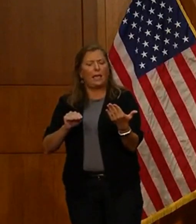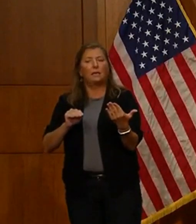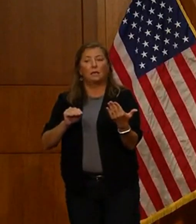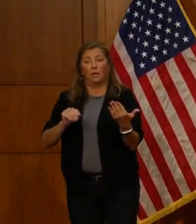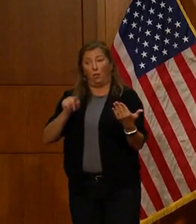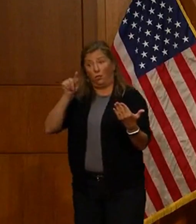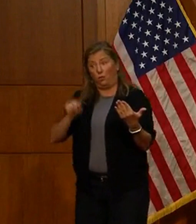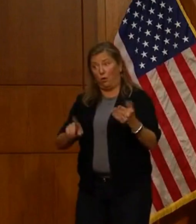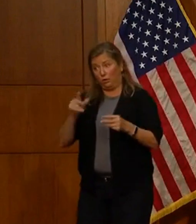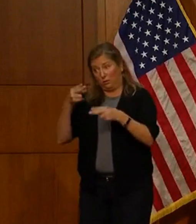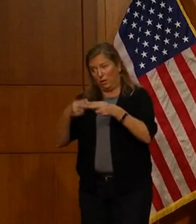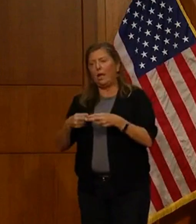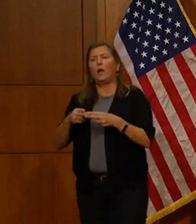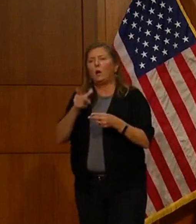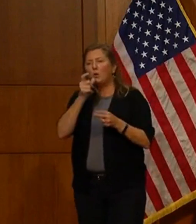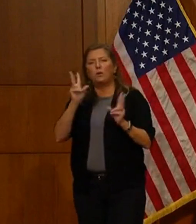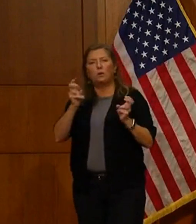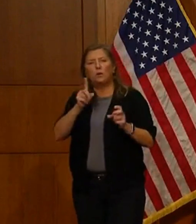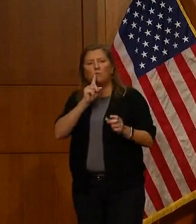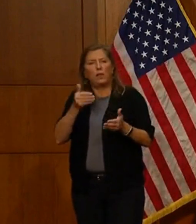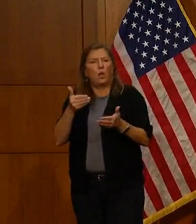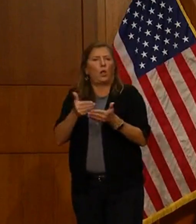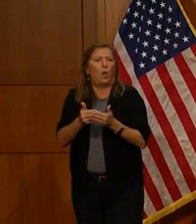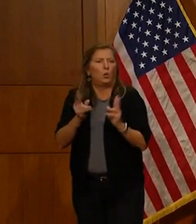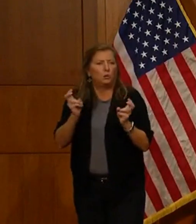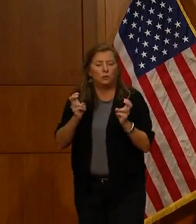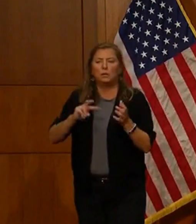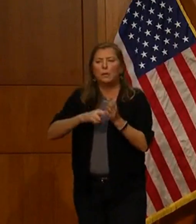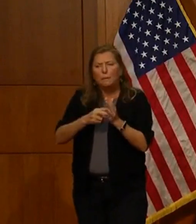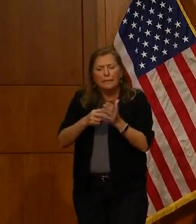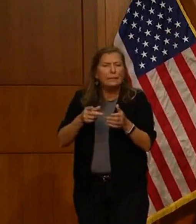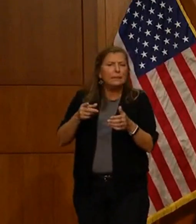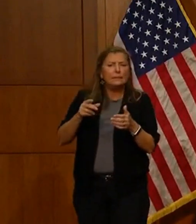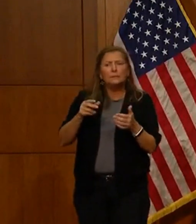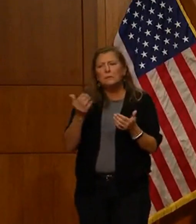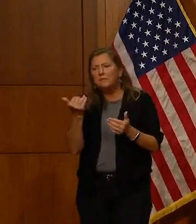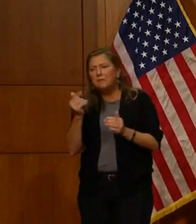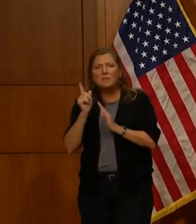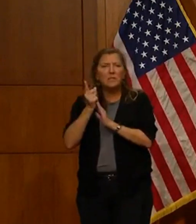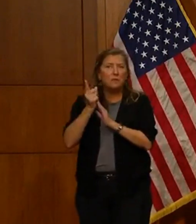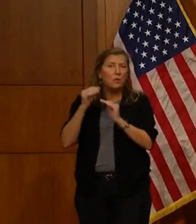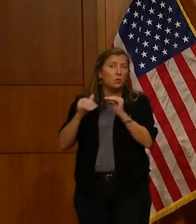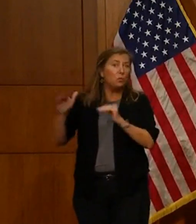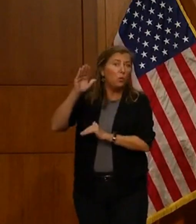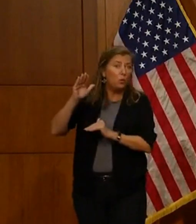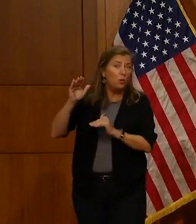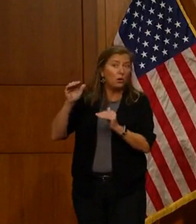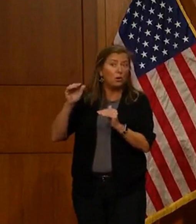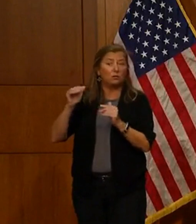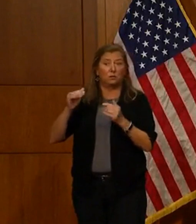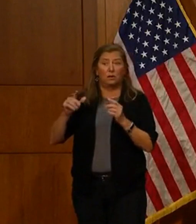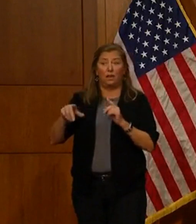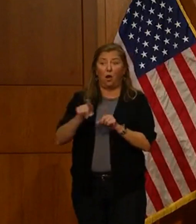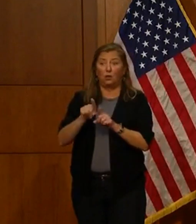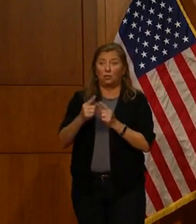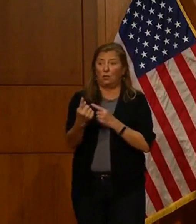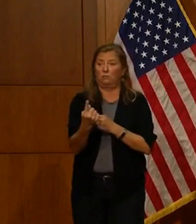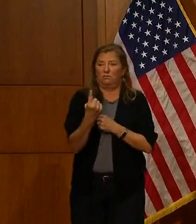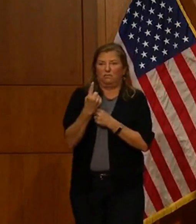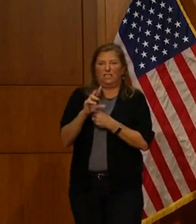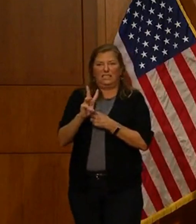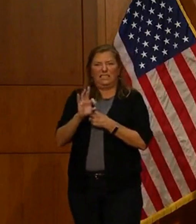the definition of a close contact. So having spent 15 minutes or greater within 6 feet of somebody